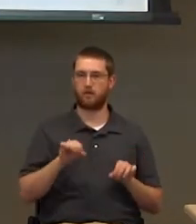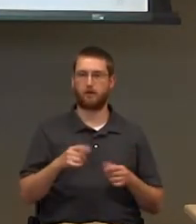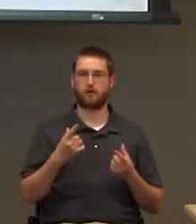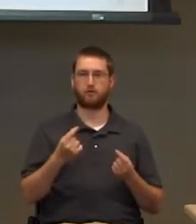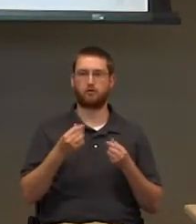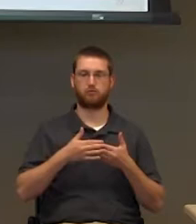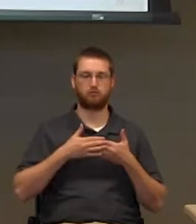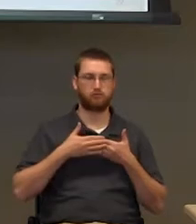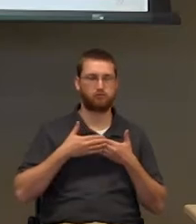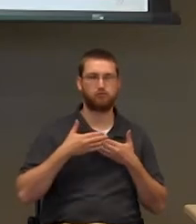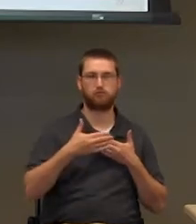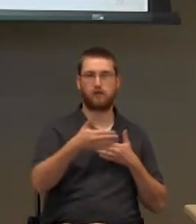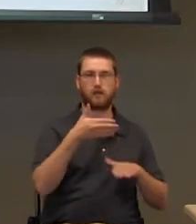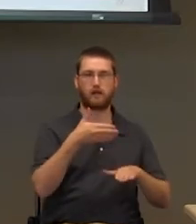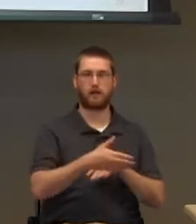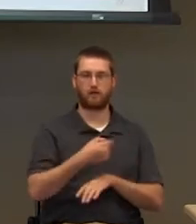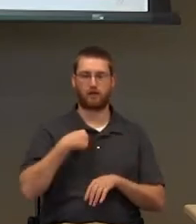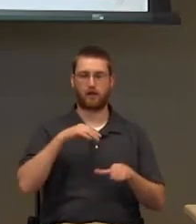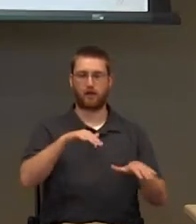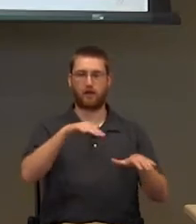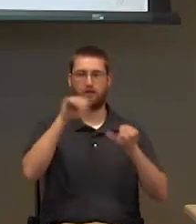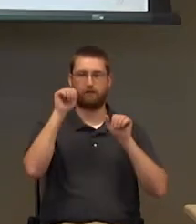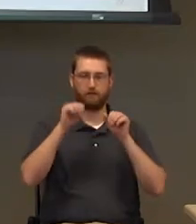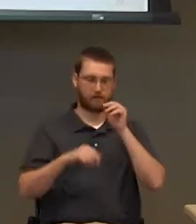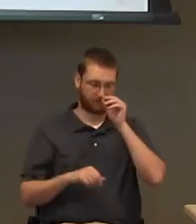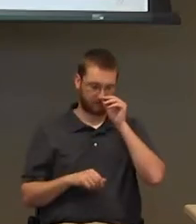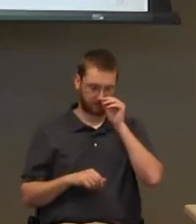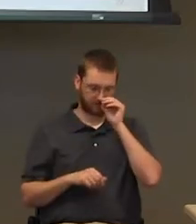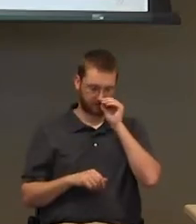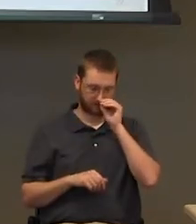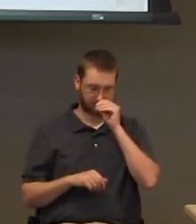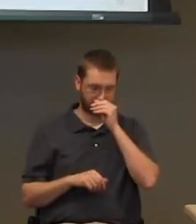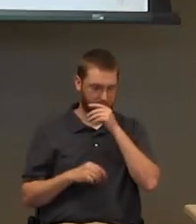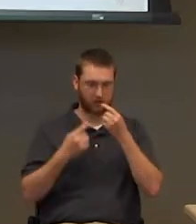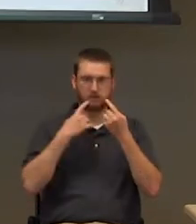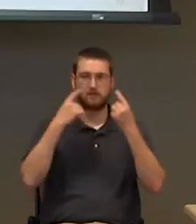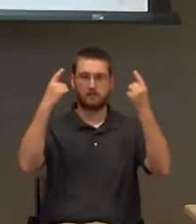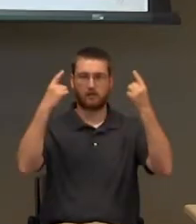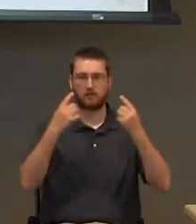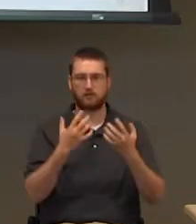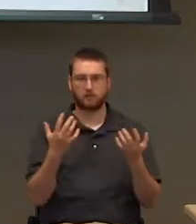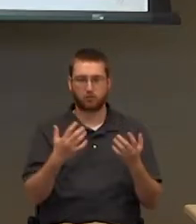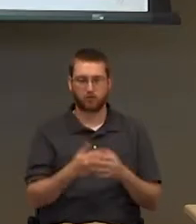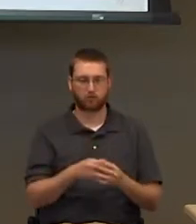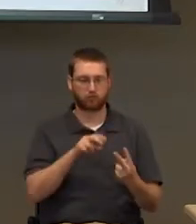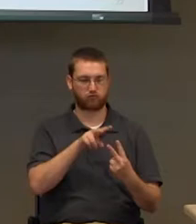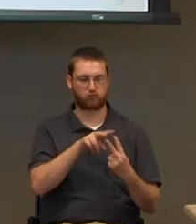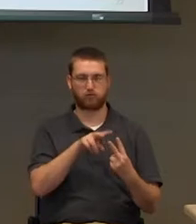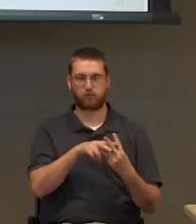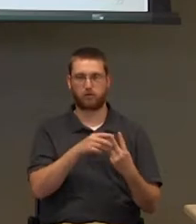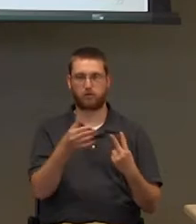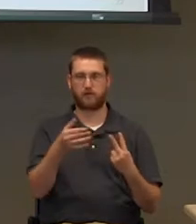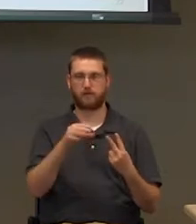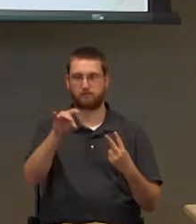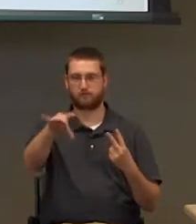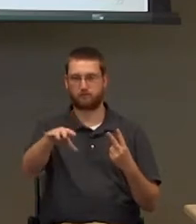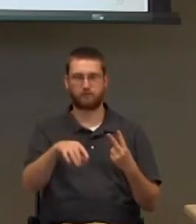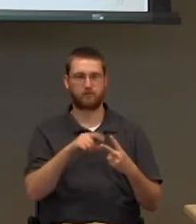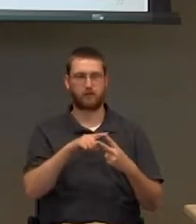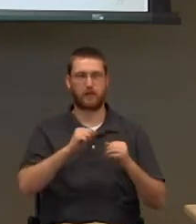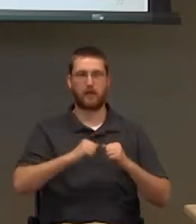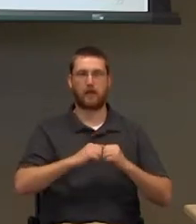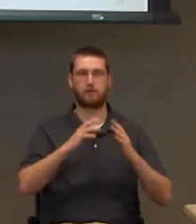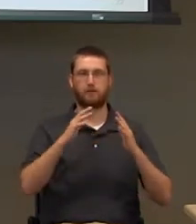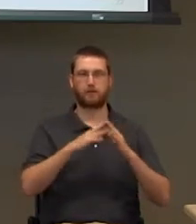when I leave town. So building for success. The two main things I want to leave you with here is, one is implementation